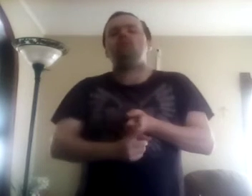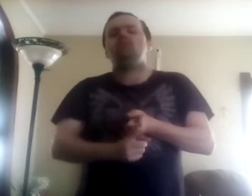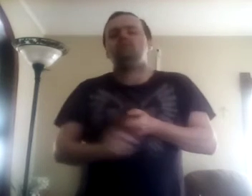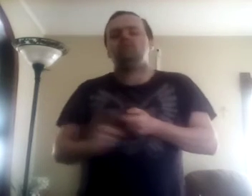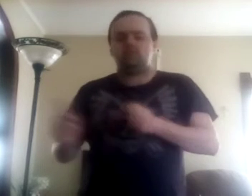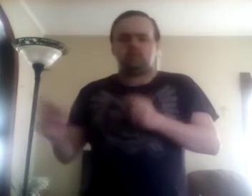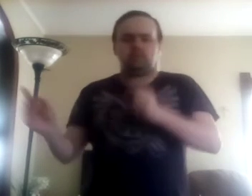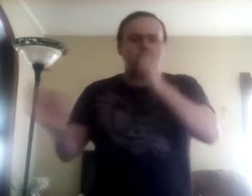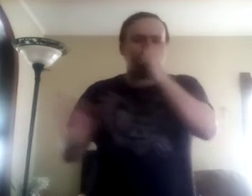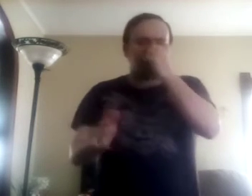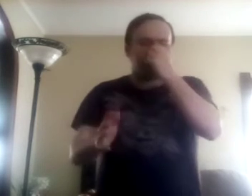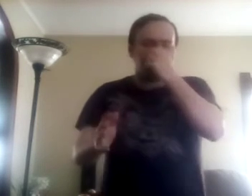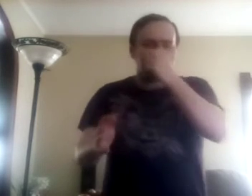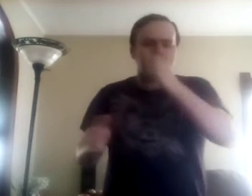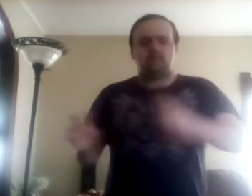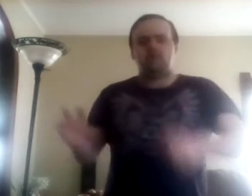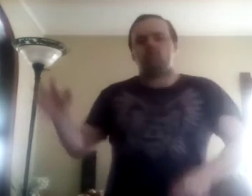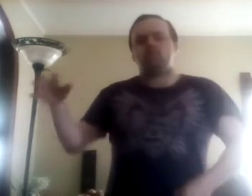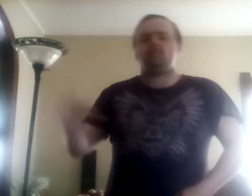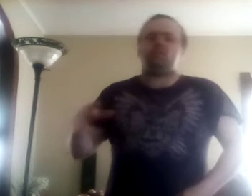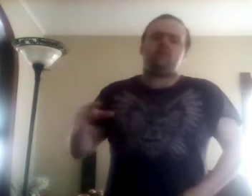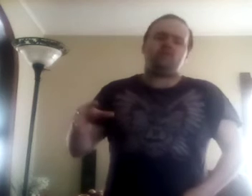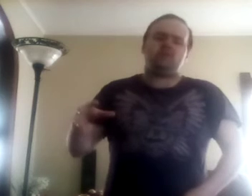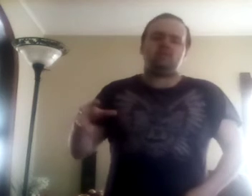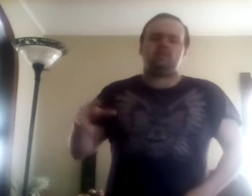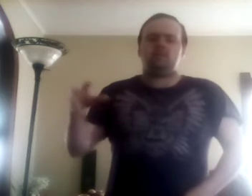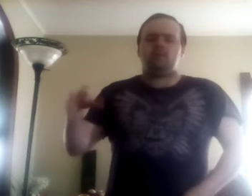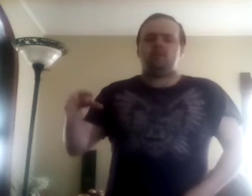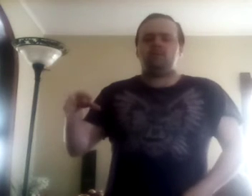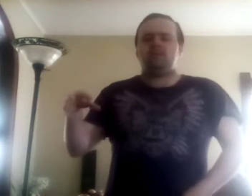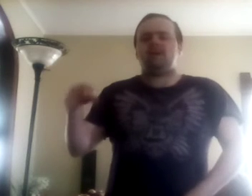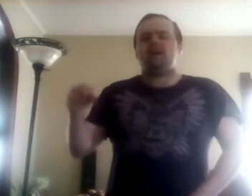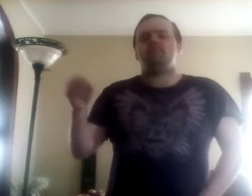I found the jelly video. We were doing the Fifis.